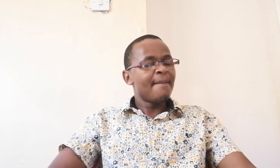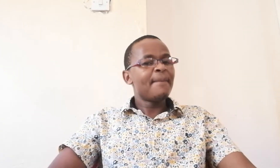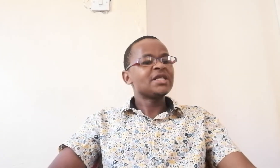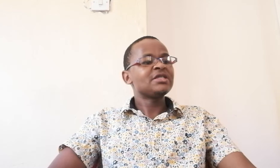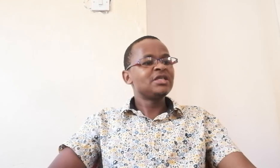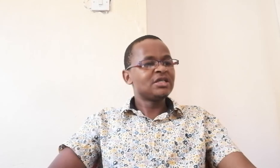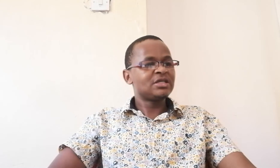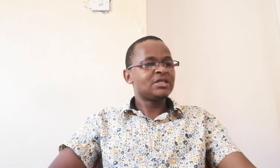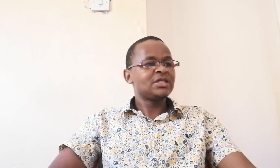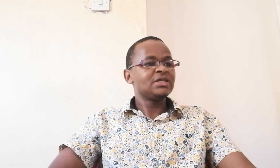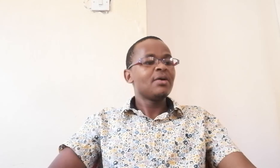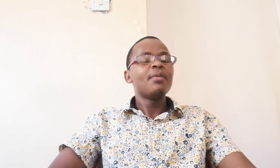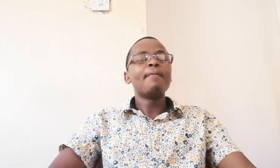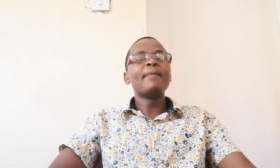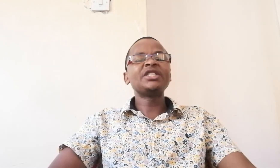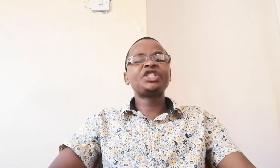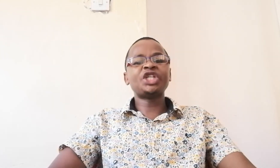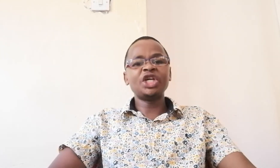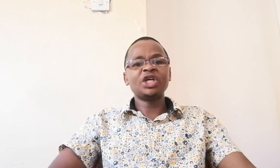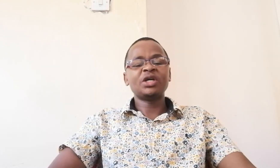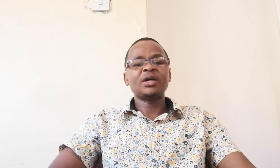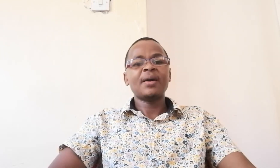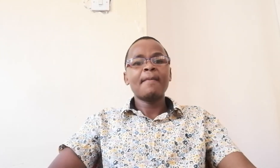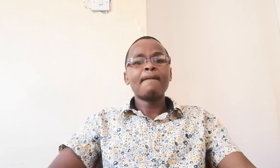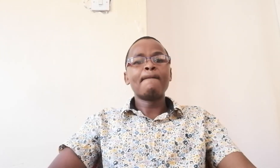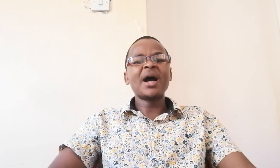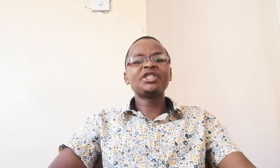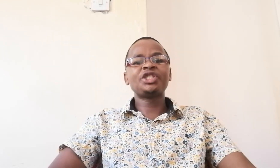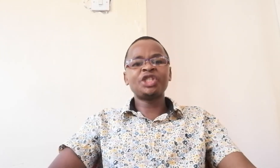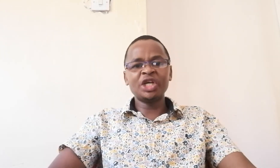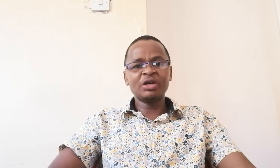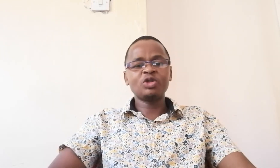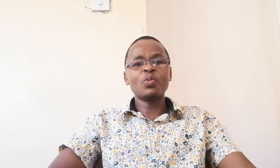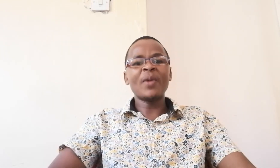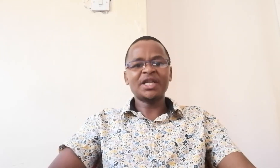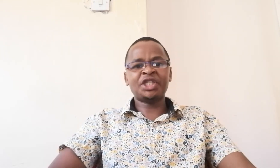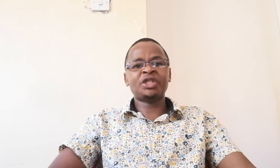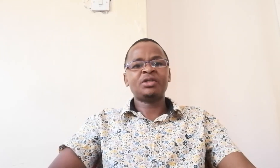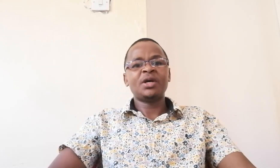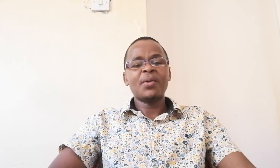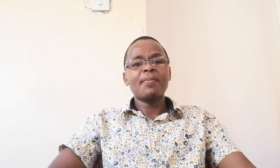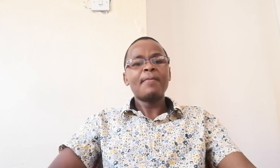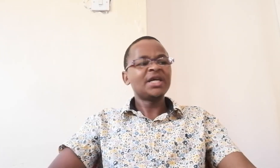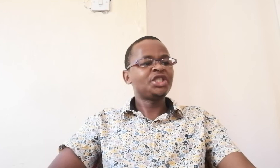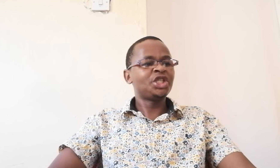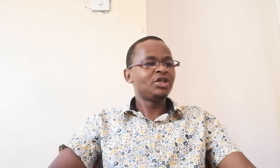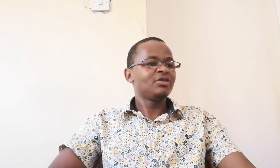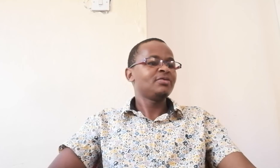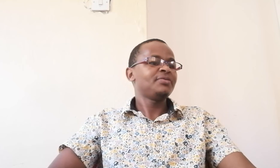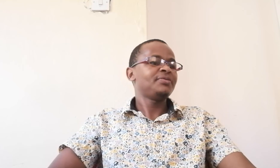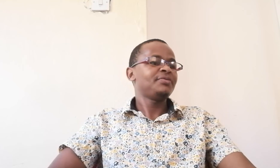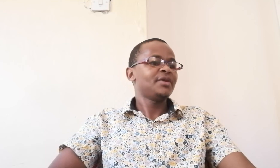Number 6, matching. Matching, to match. Matching.